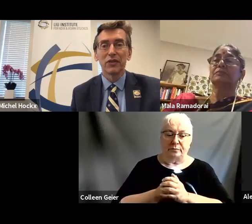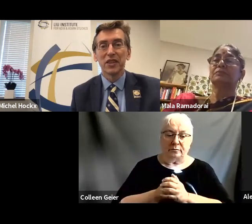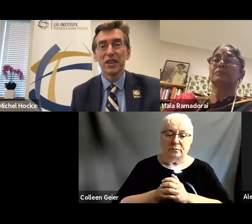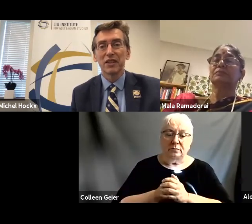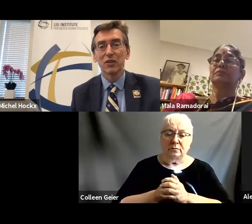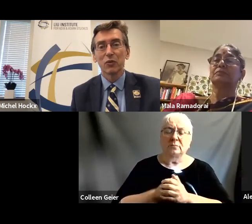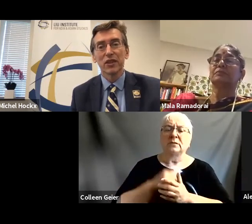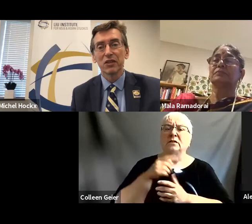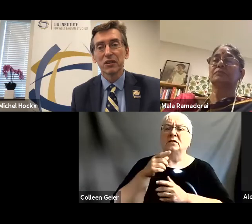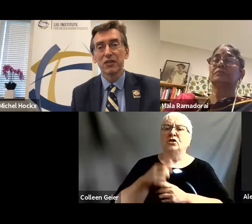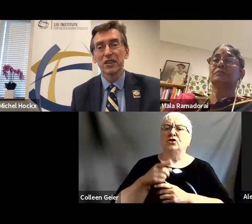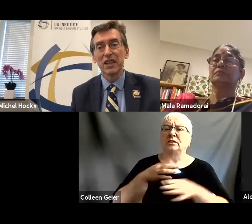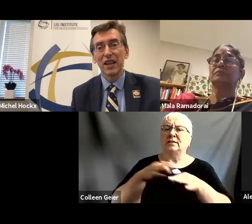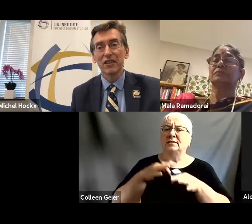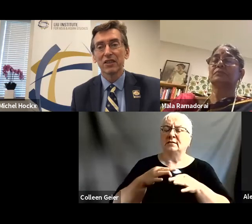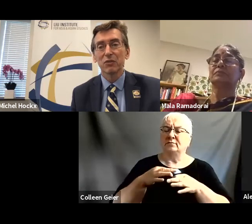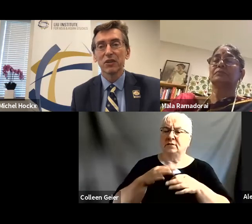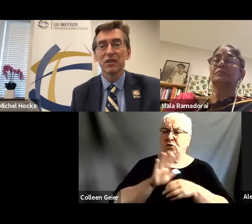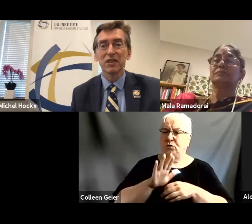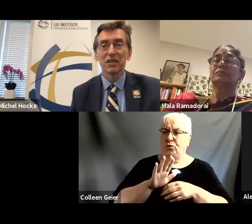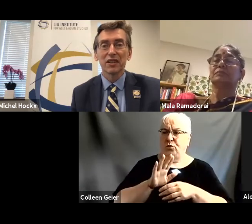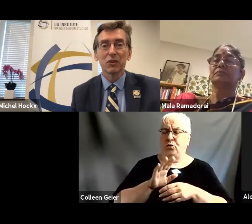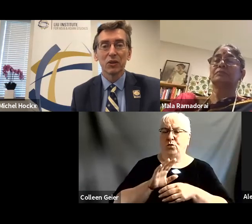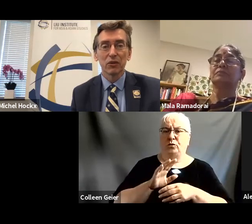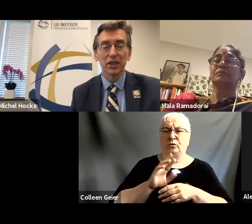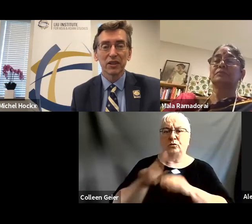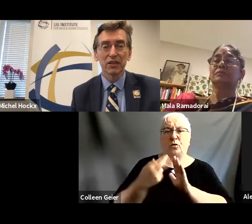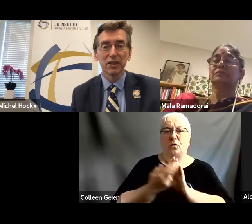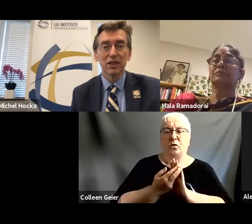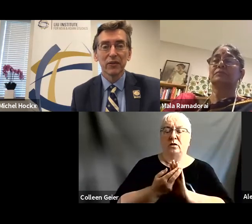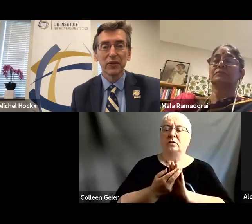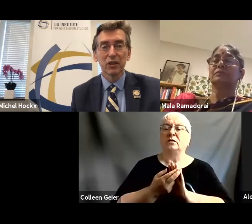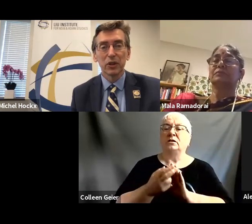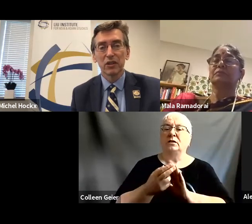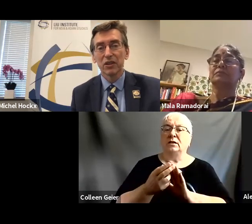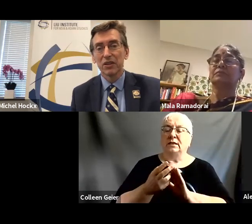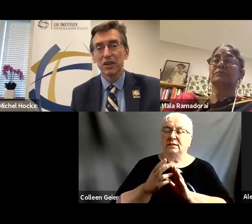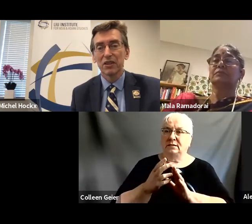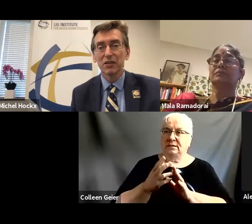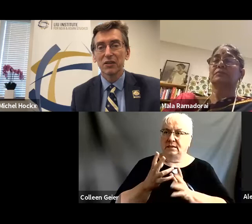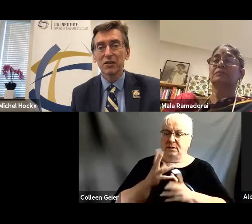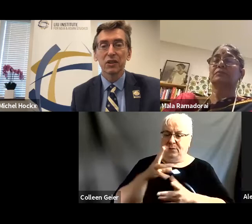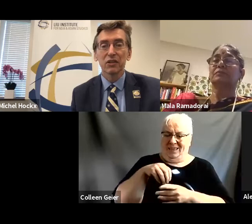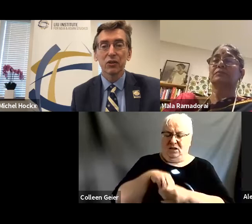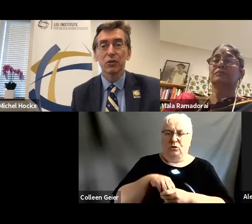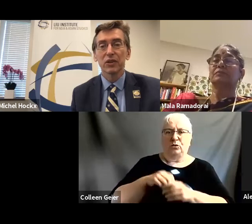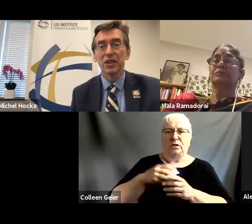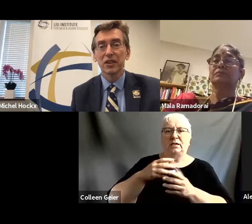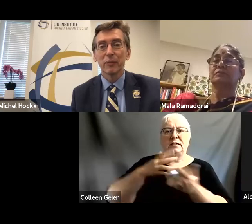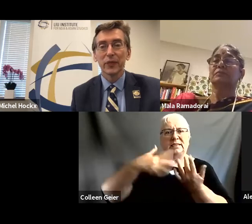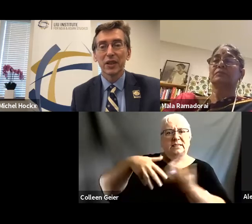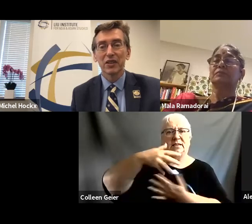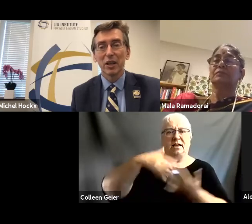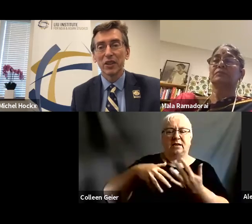role of design as one that serves as a catalyst within a societal context. Her research and teaching focus on social